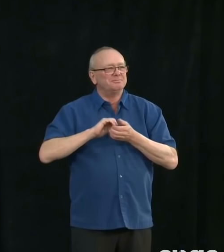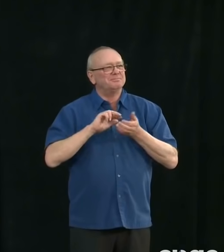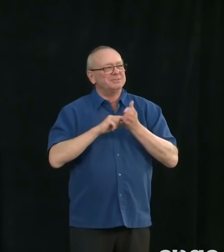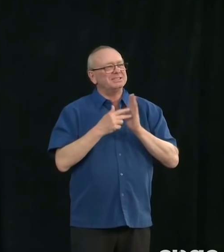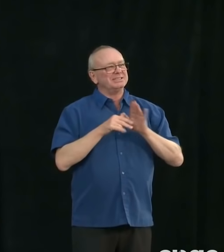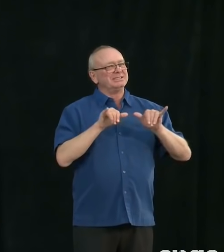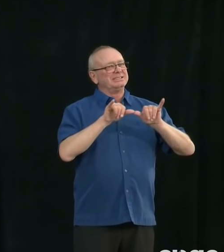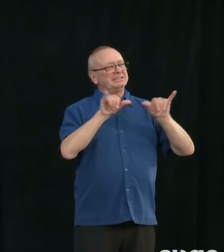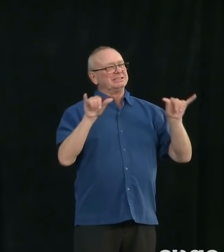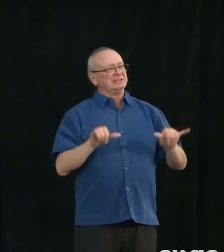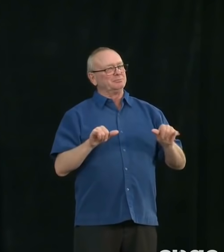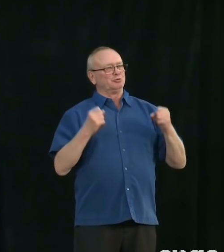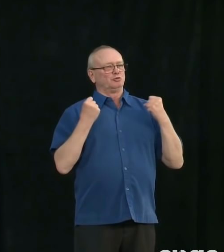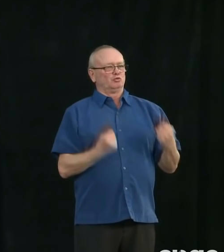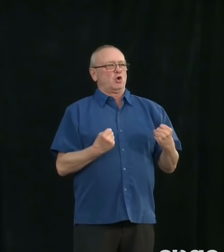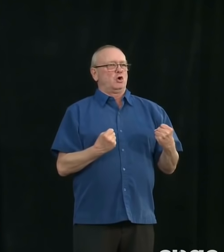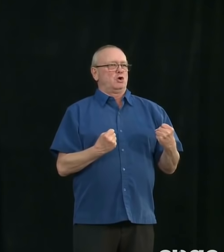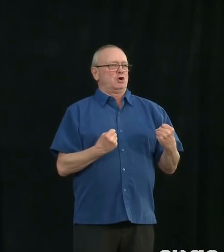to the pandemic.